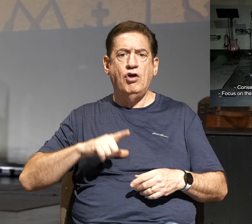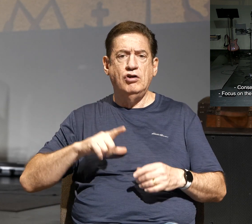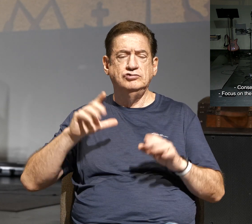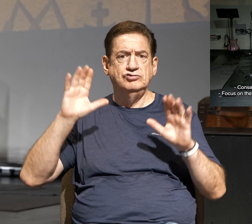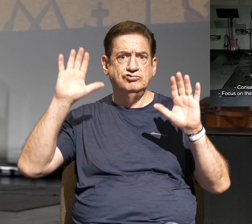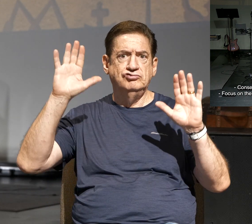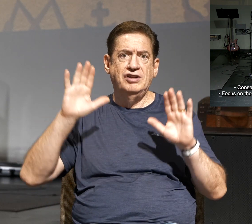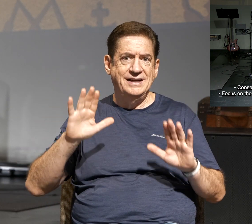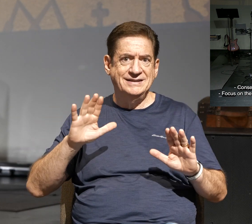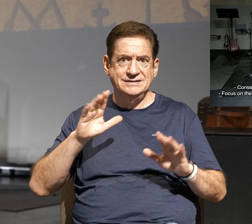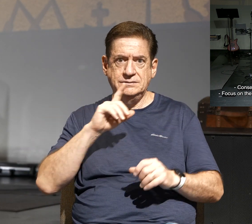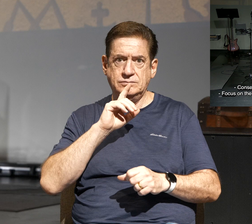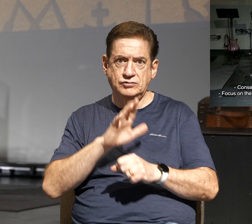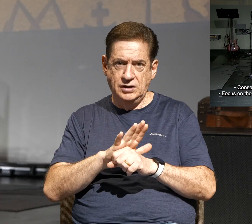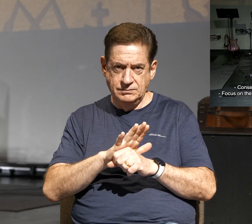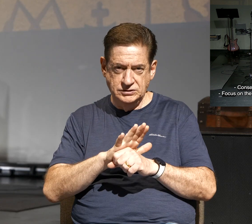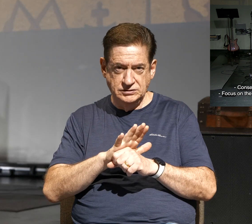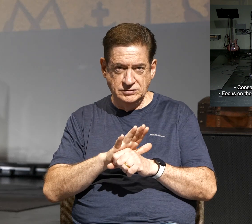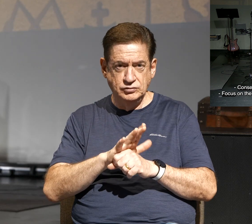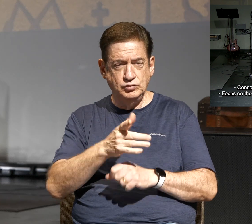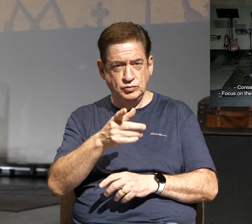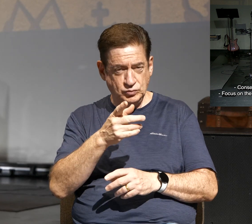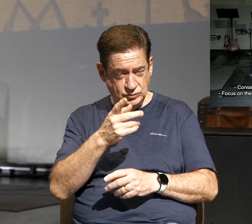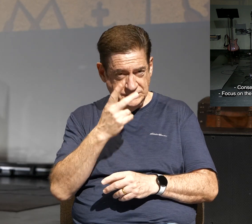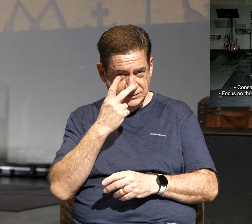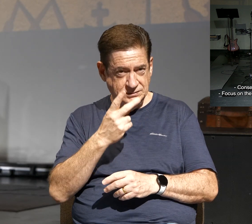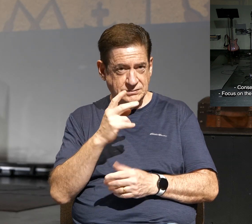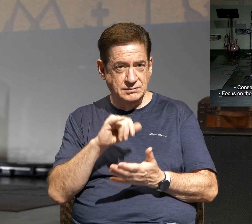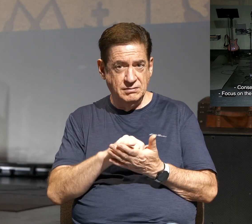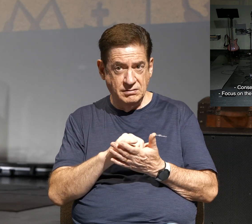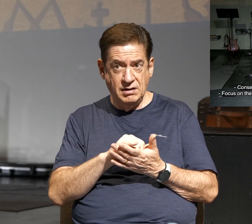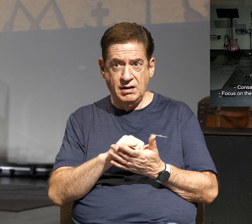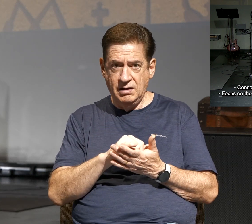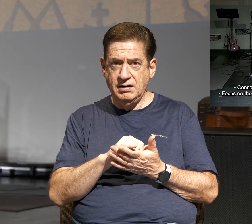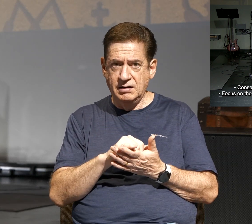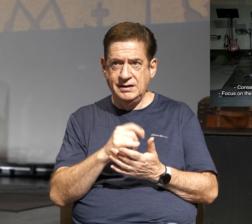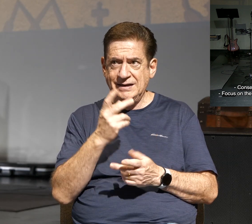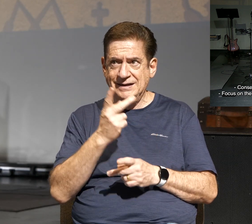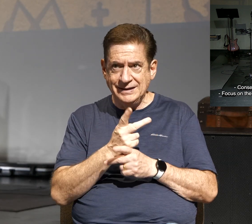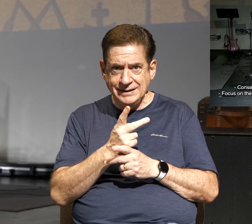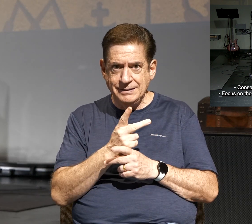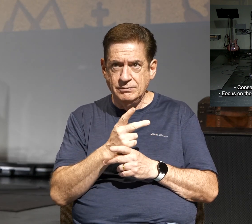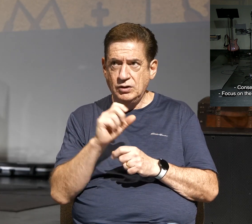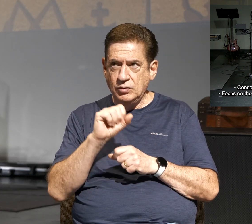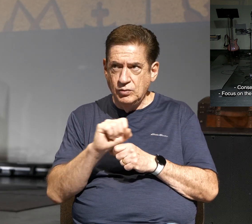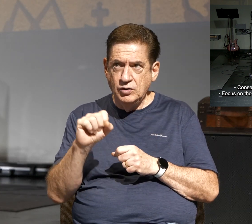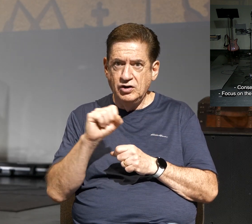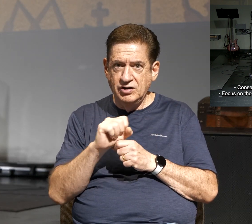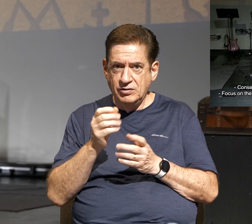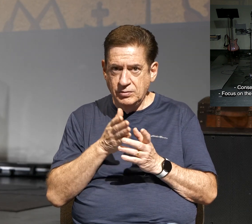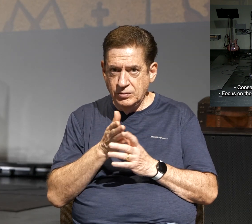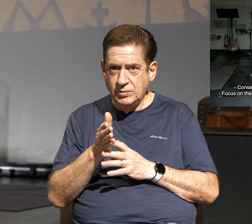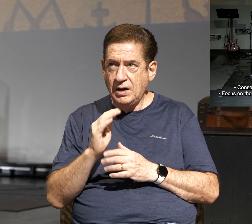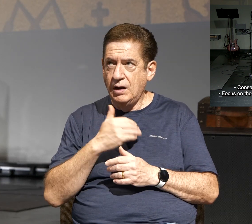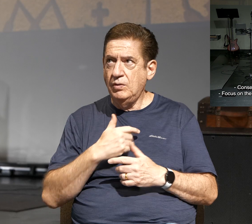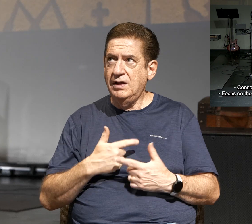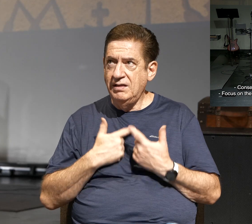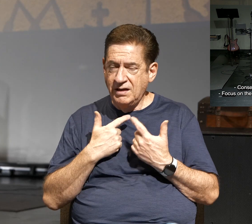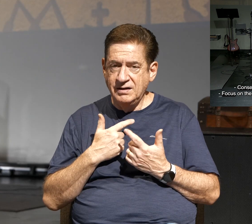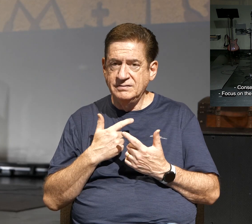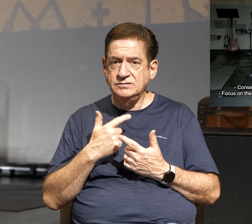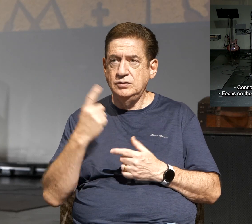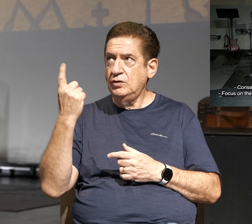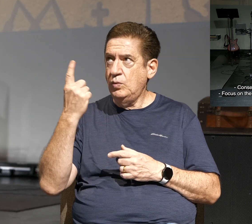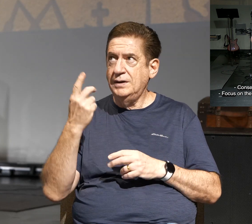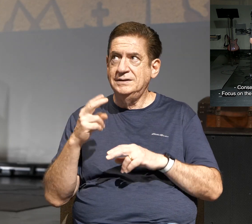promises, his goodness. So you can see how these are really kind of sequentially work through our lives. One is built